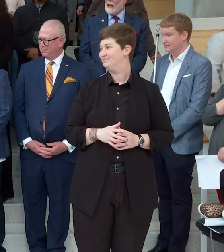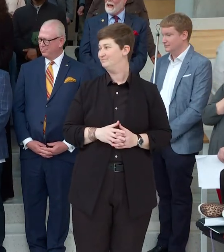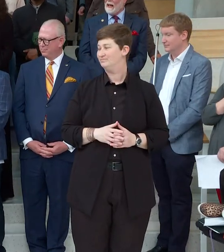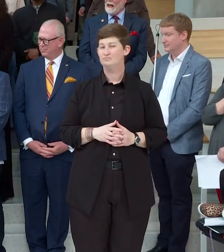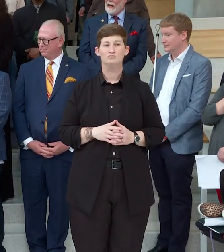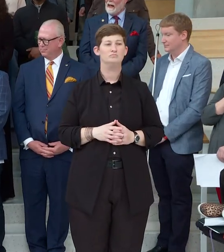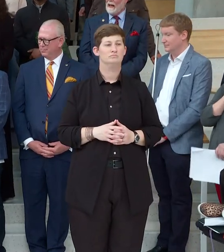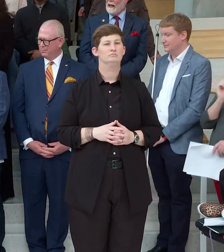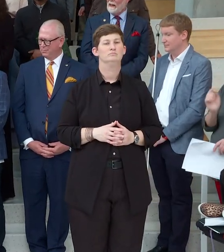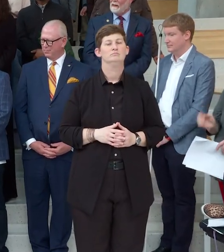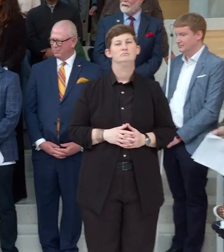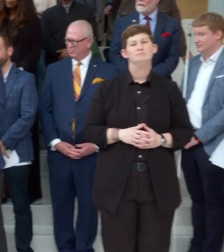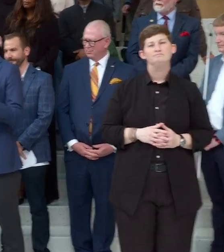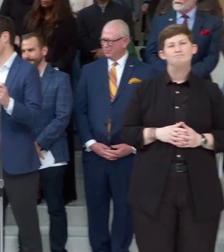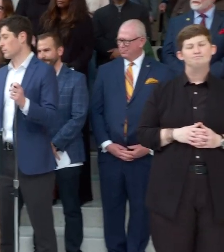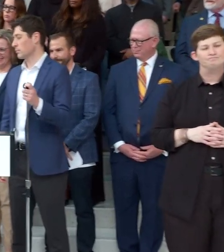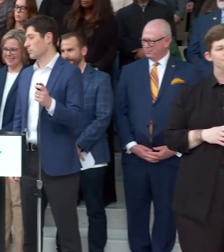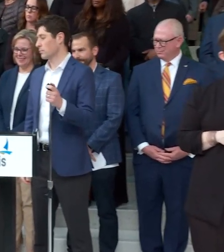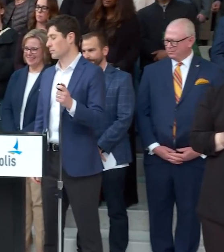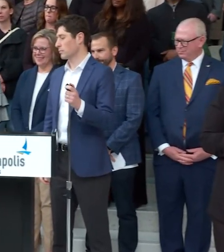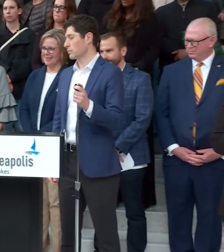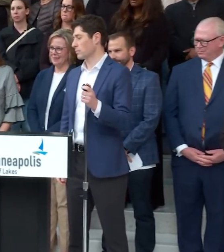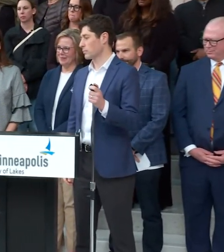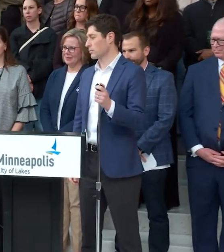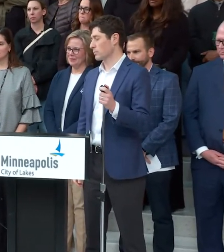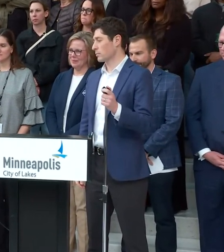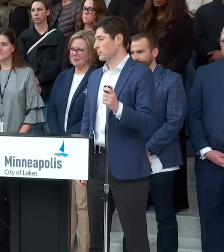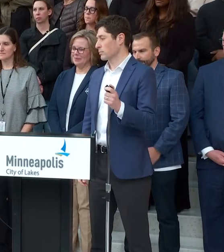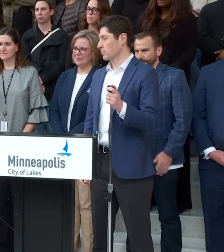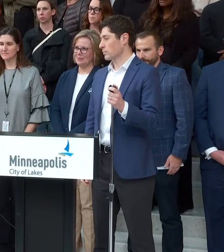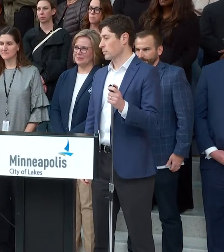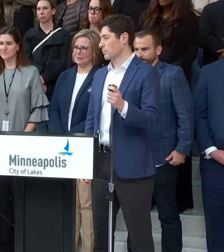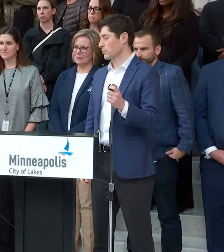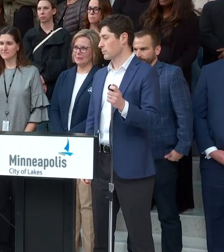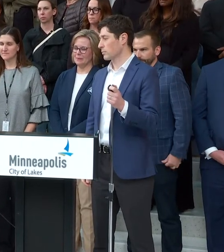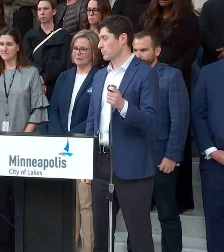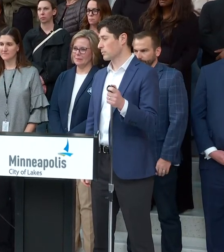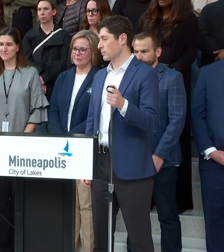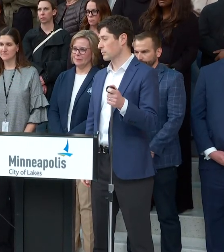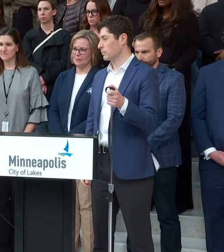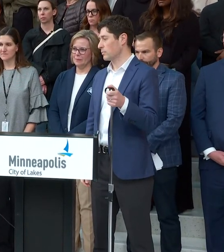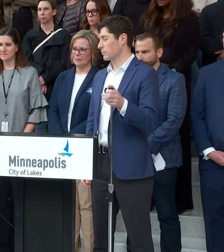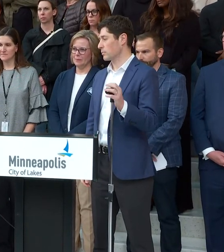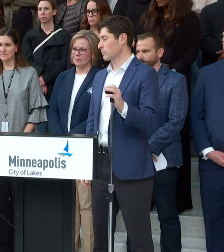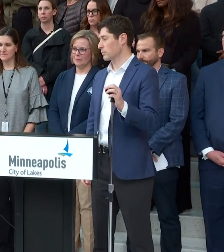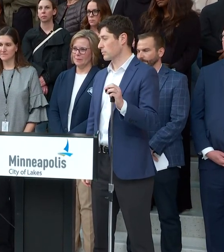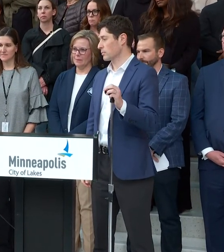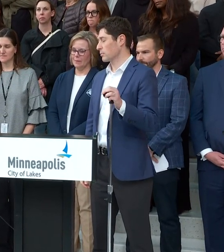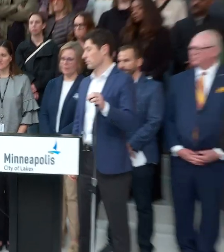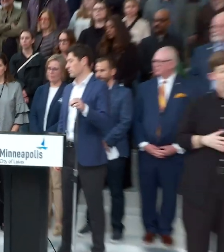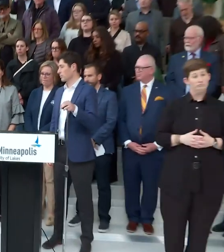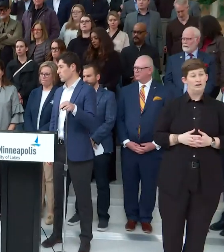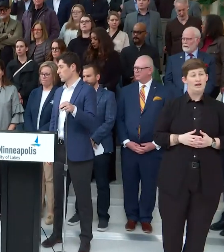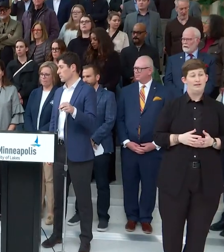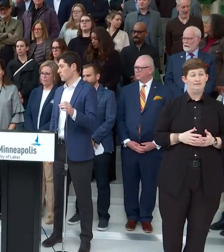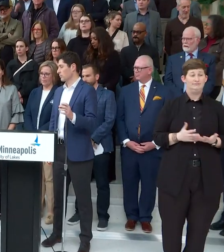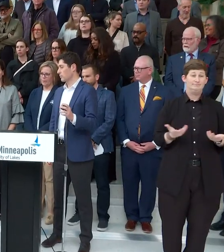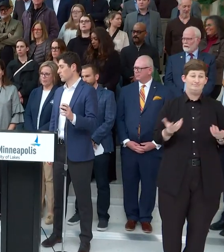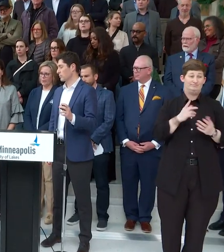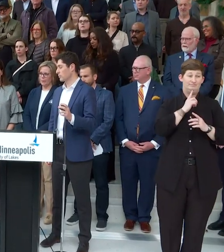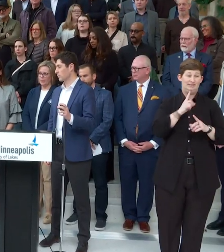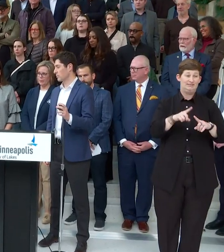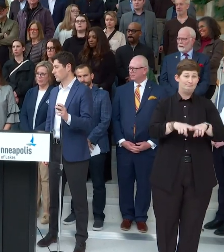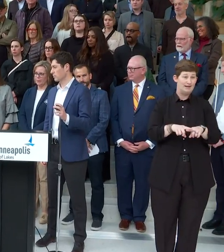I think that, we have some new information. And I think it is incumbent on